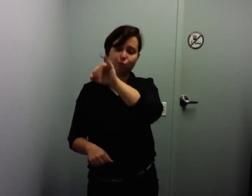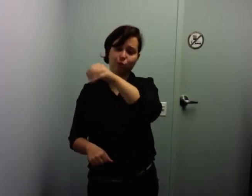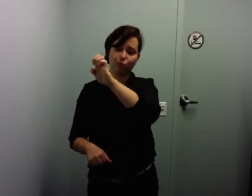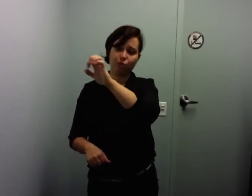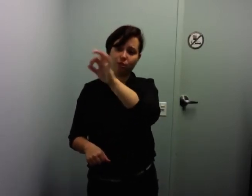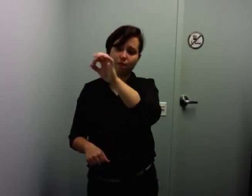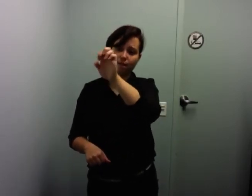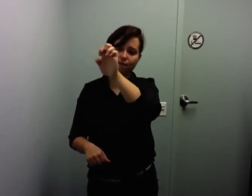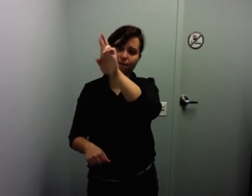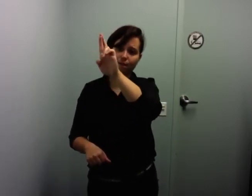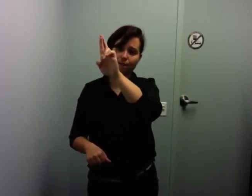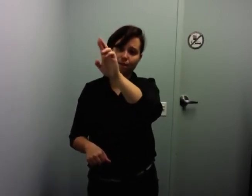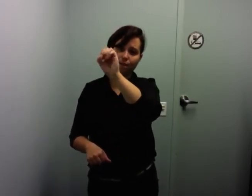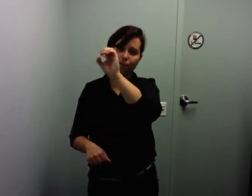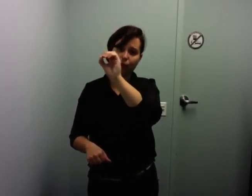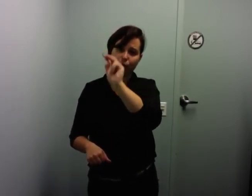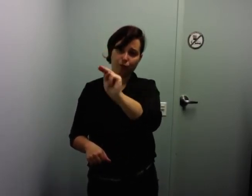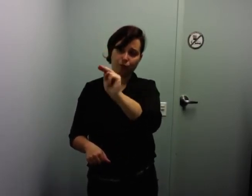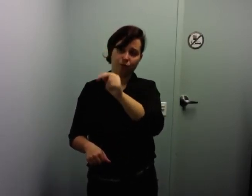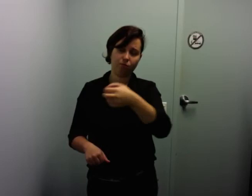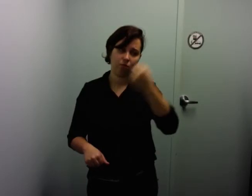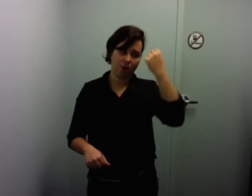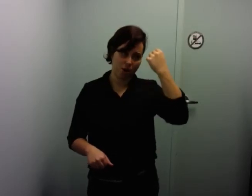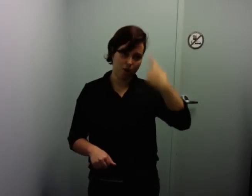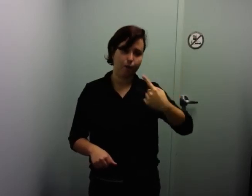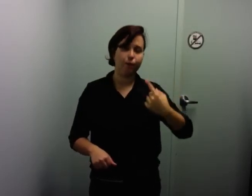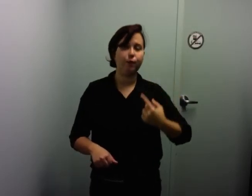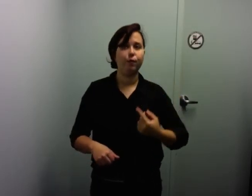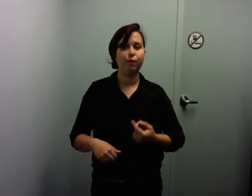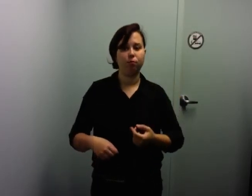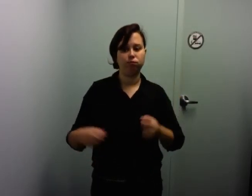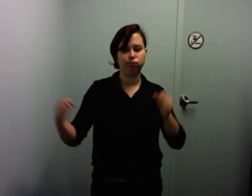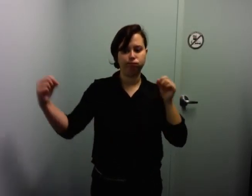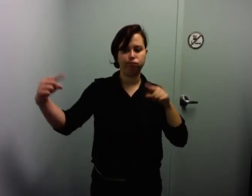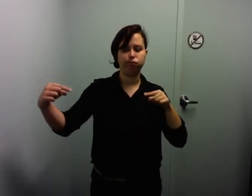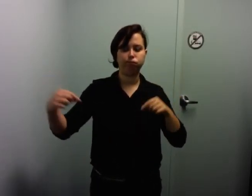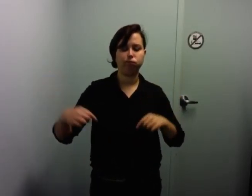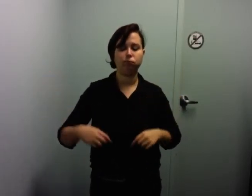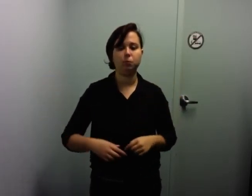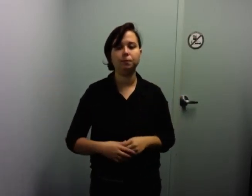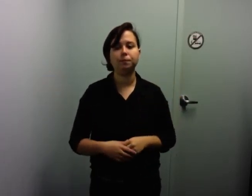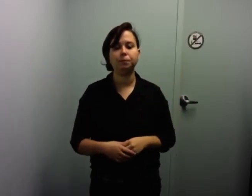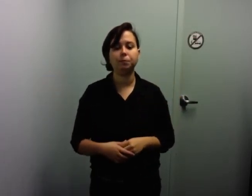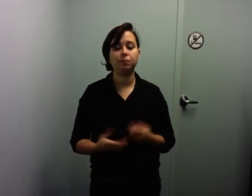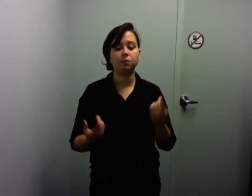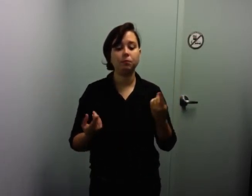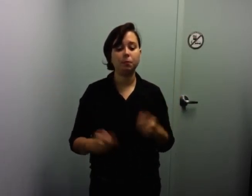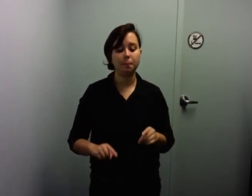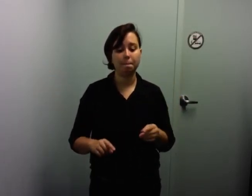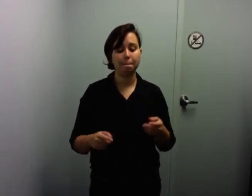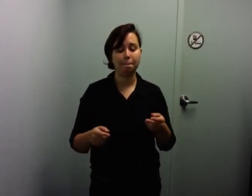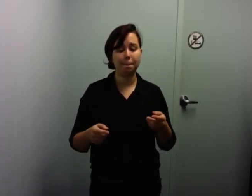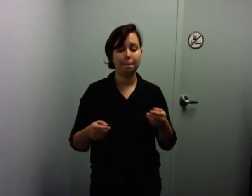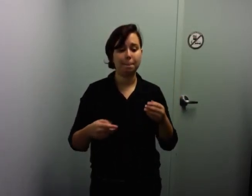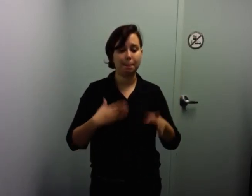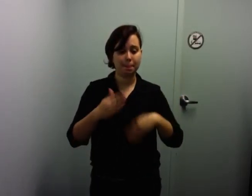there. Finally, we get to the fact that following FDR's